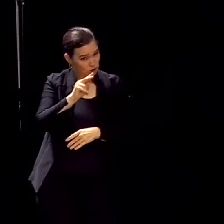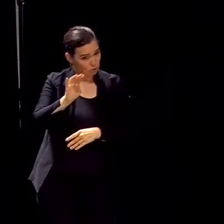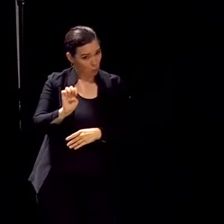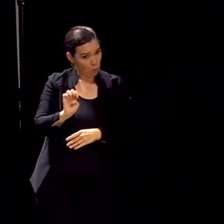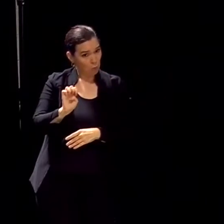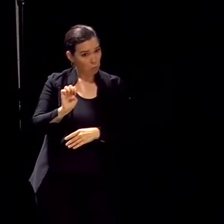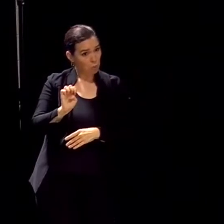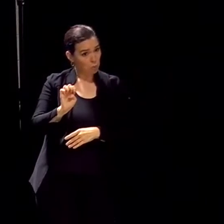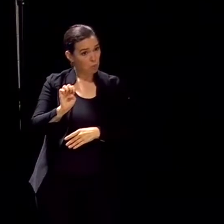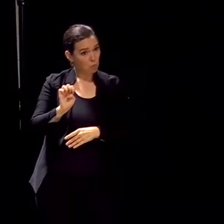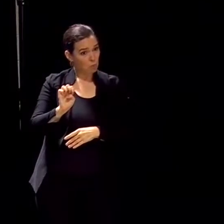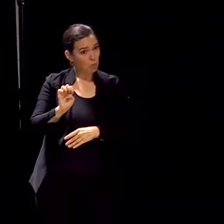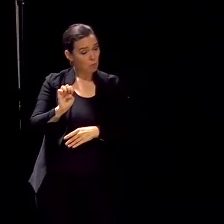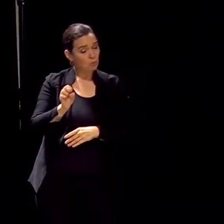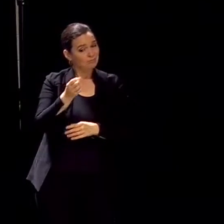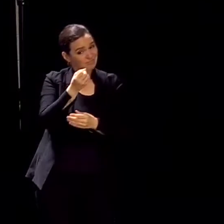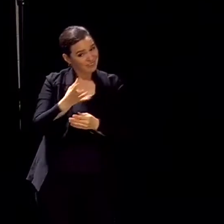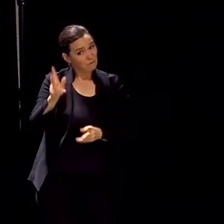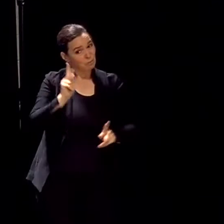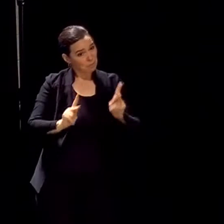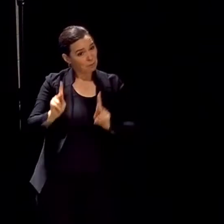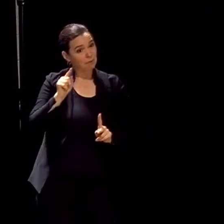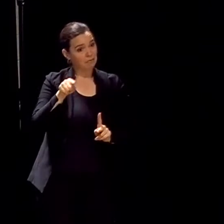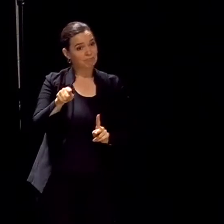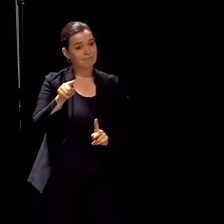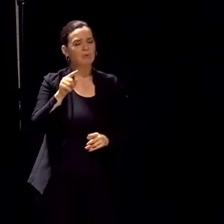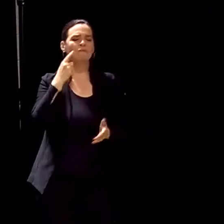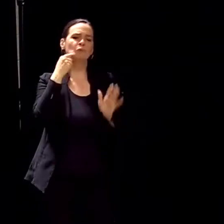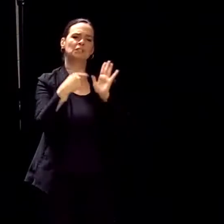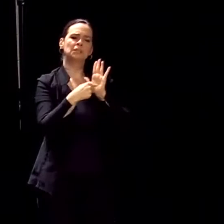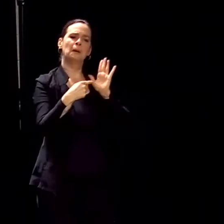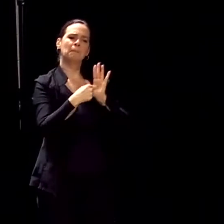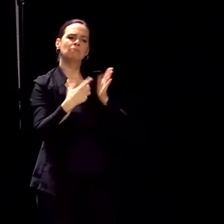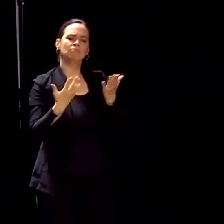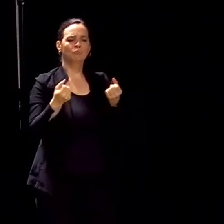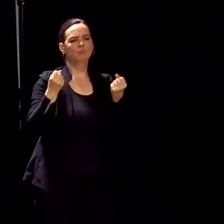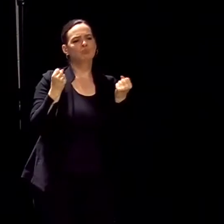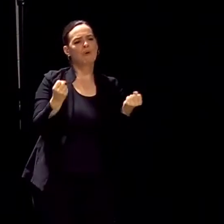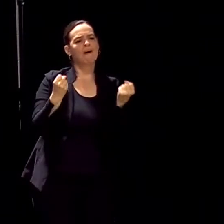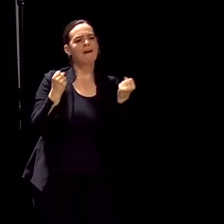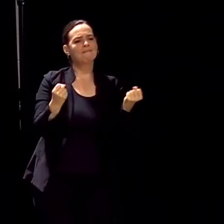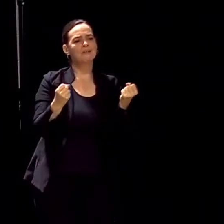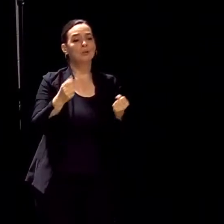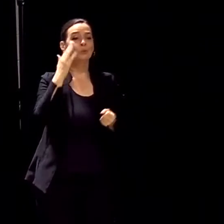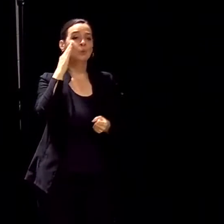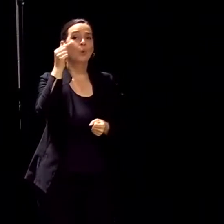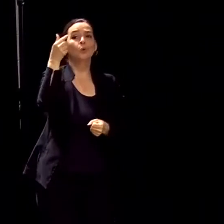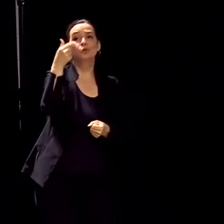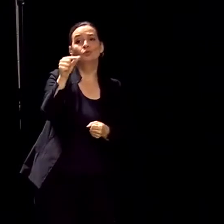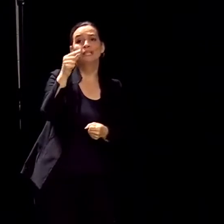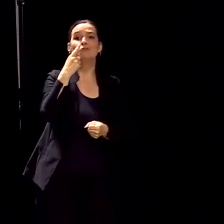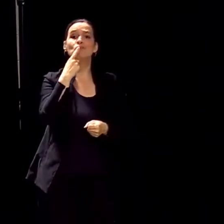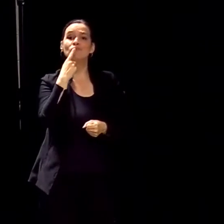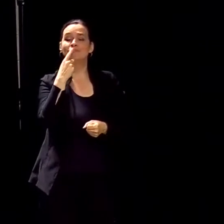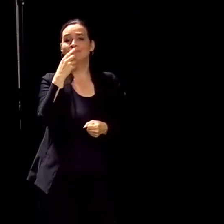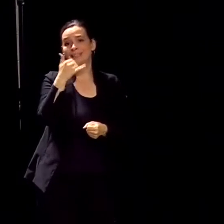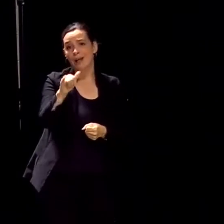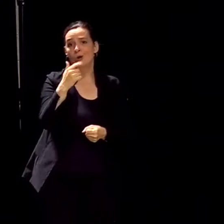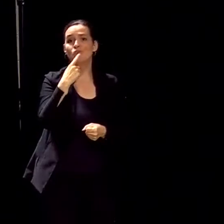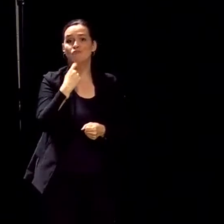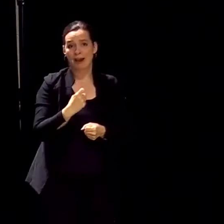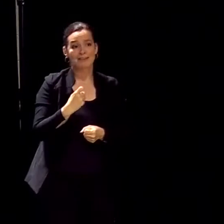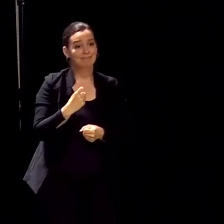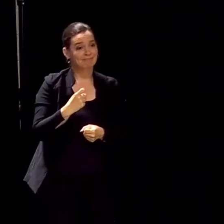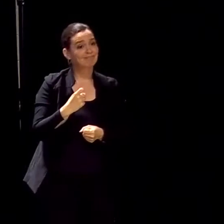Some people, when they're driving, they see the yellow light, they slow down, right? Caution, that's what we're supposed to do. Some people speed up. No more speeding up.